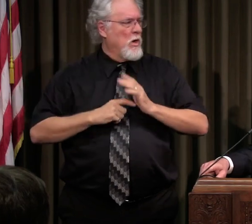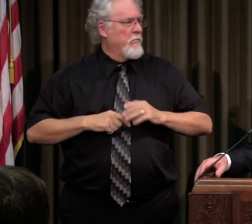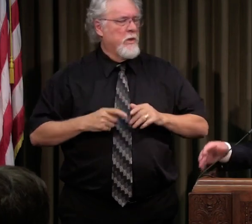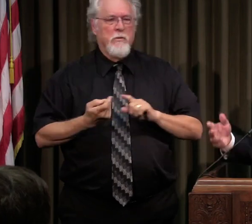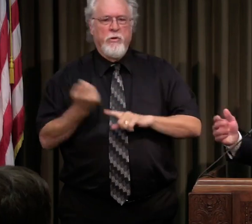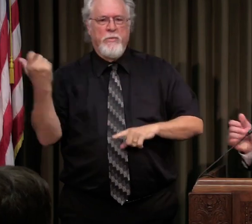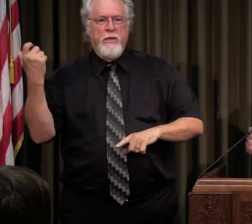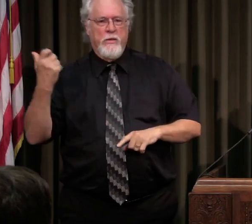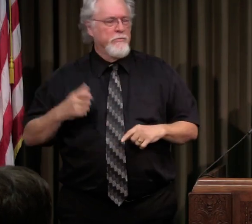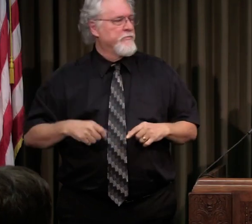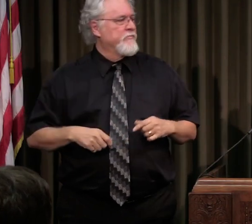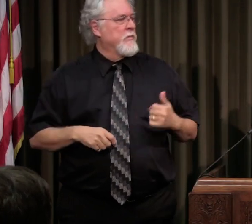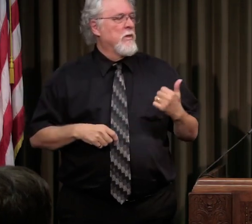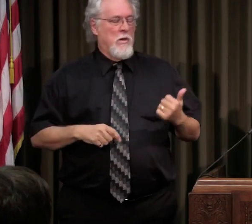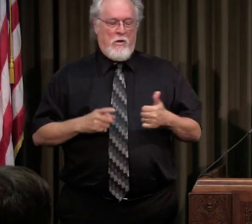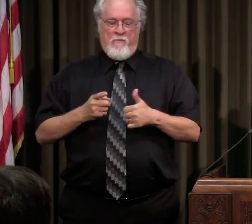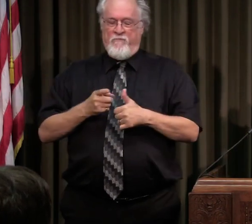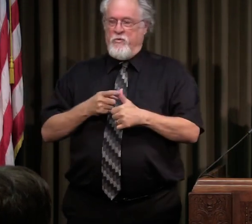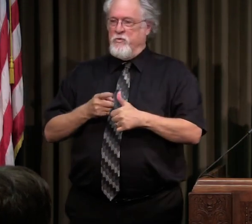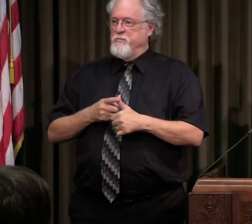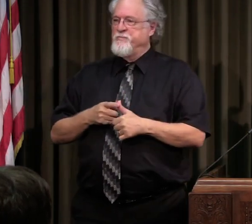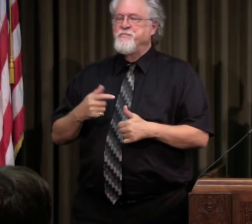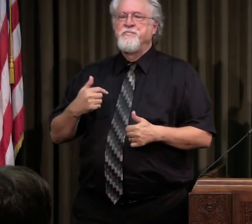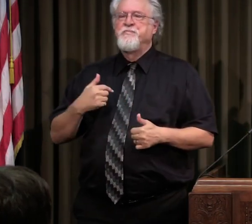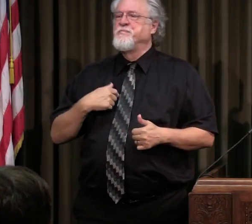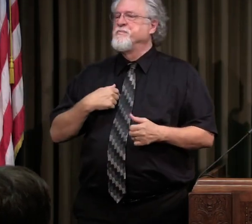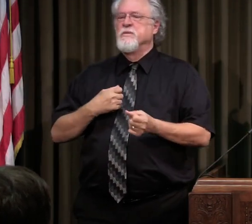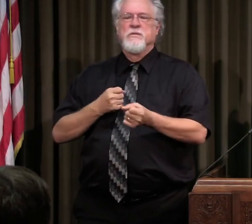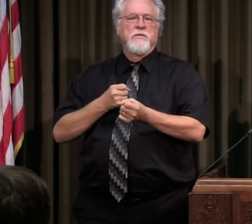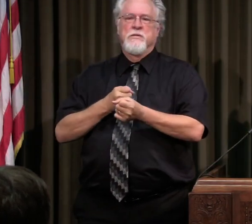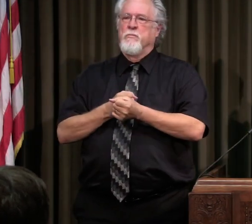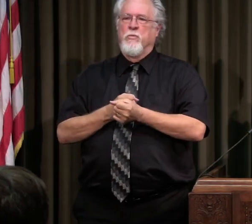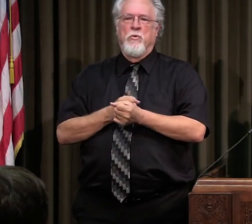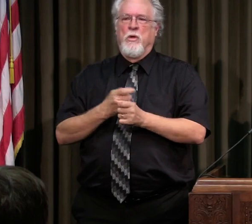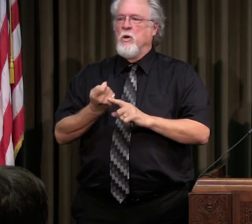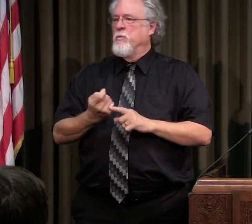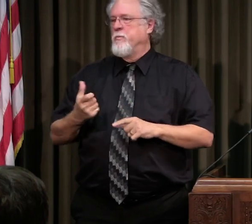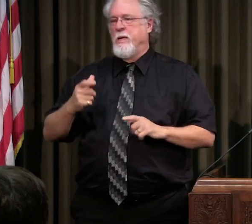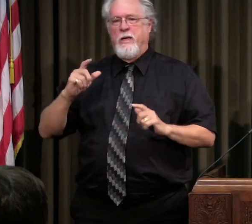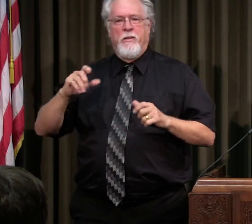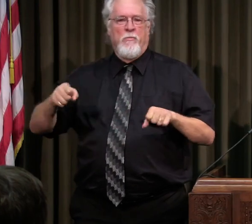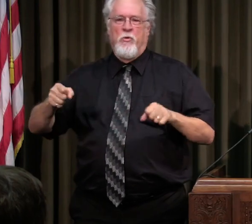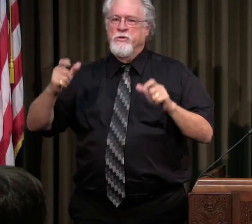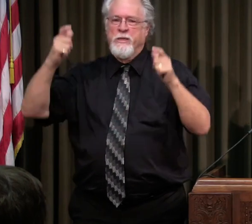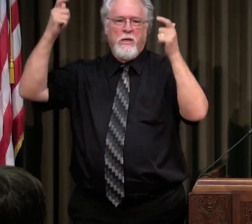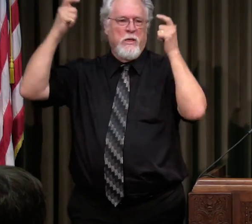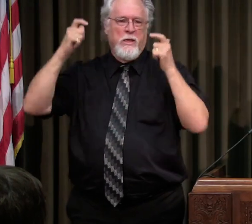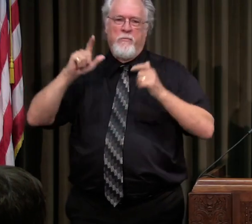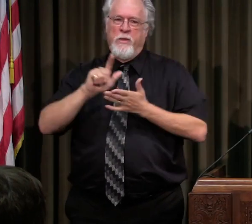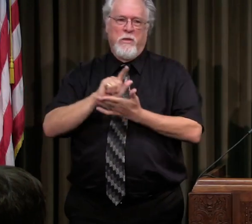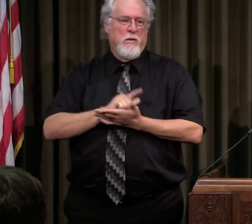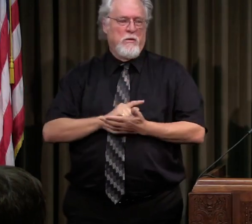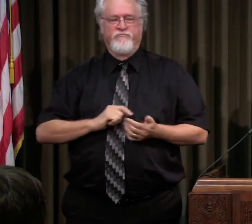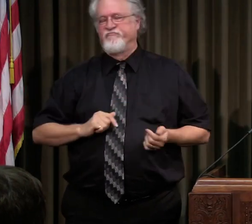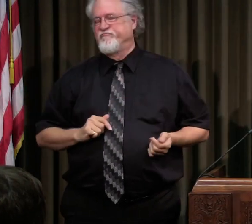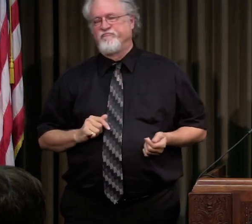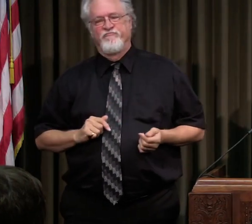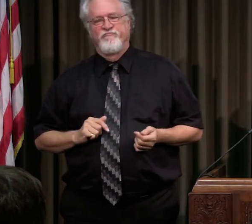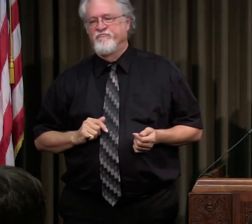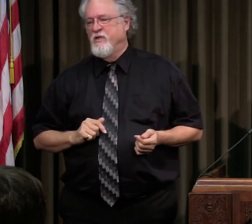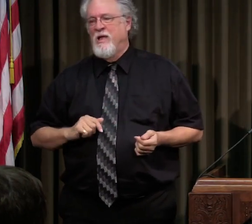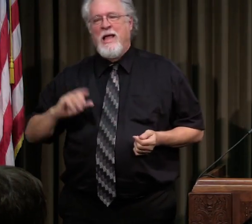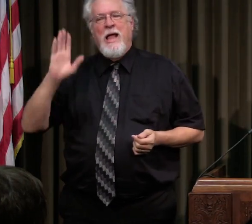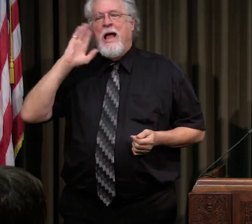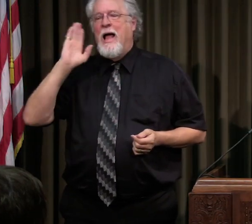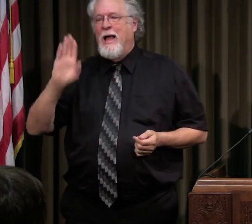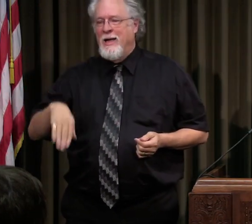requirement. Yeah, first, I don't support repealing the motorcycle helmet law. I know